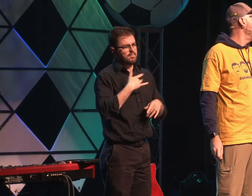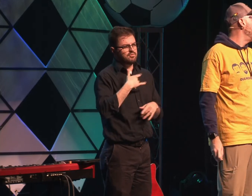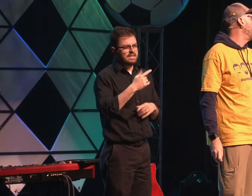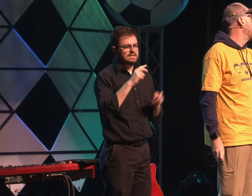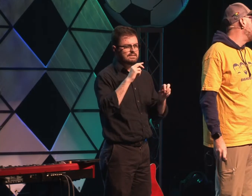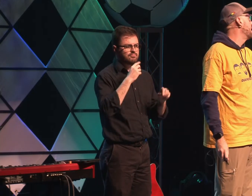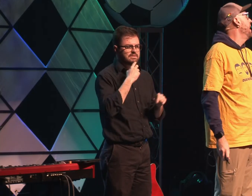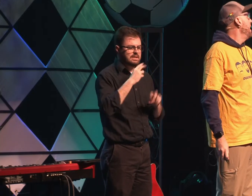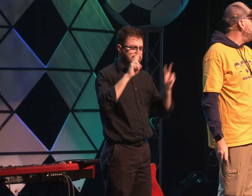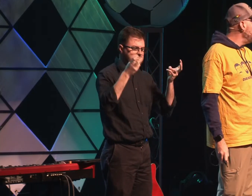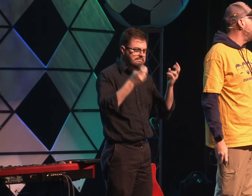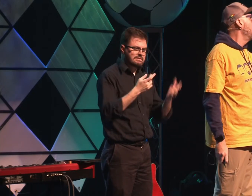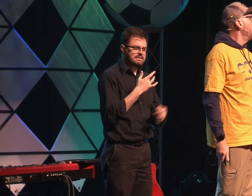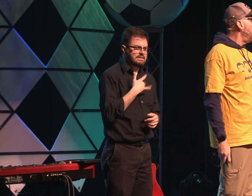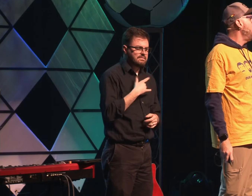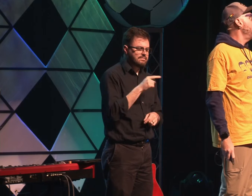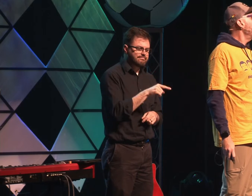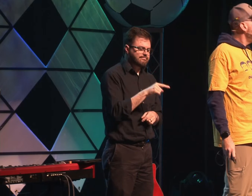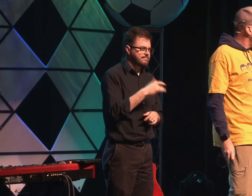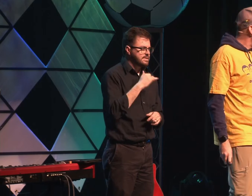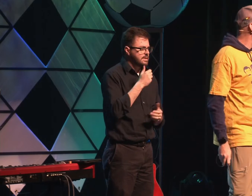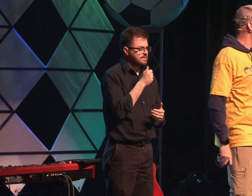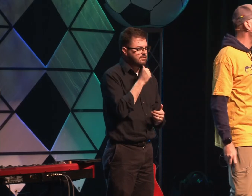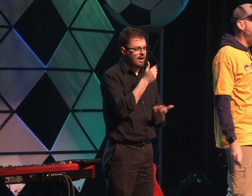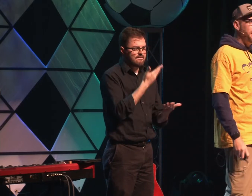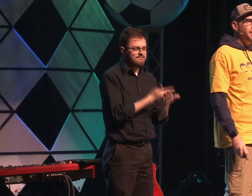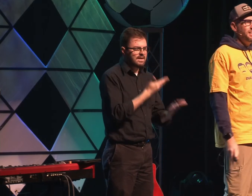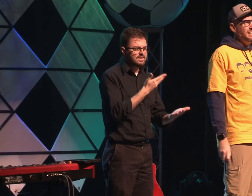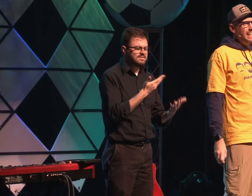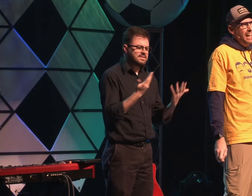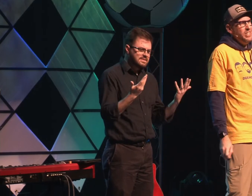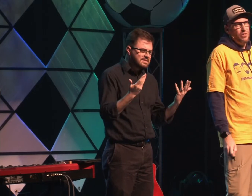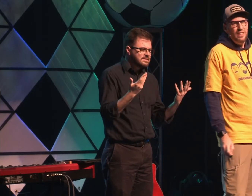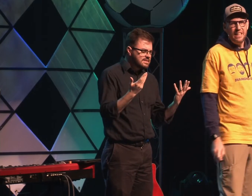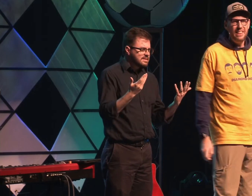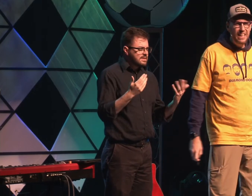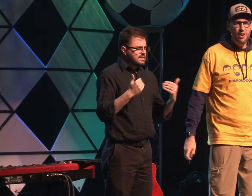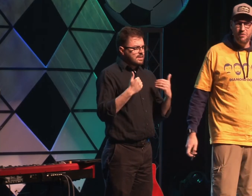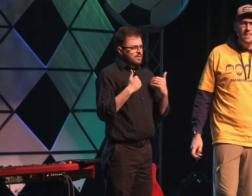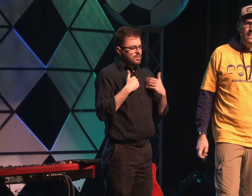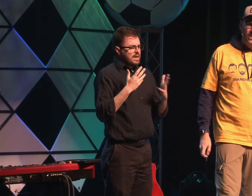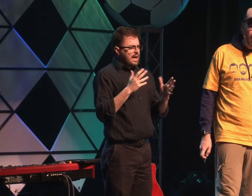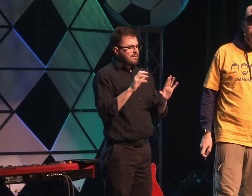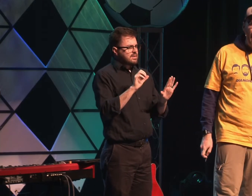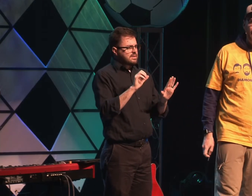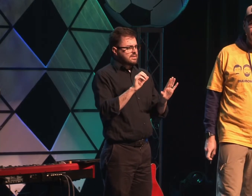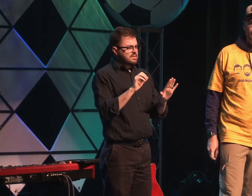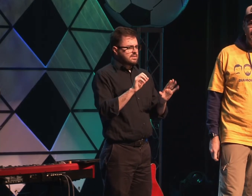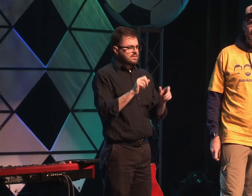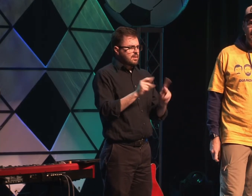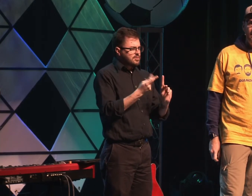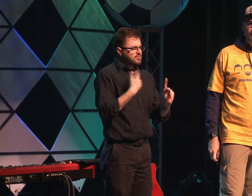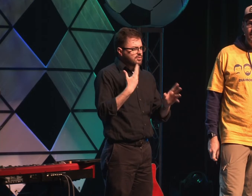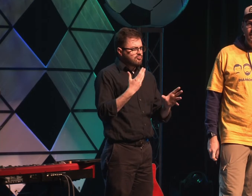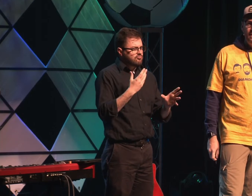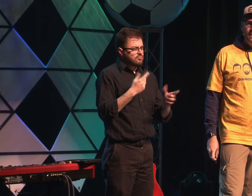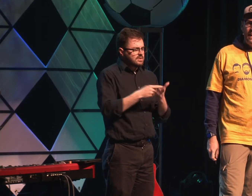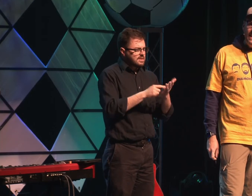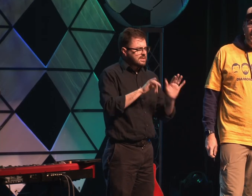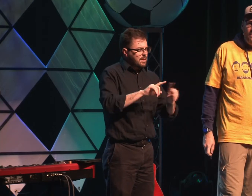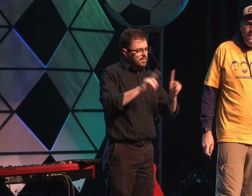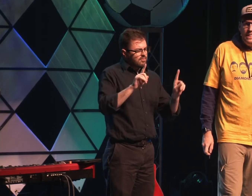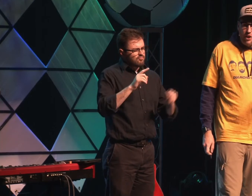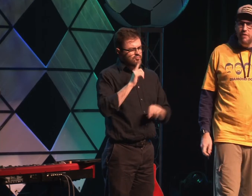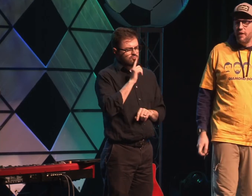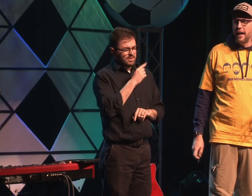lot of people are getting sick. It feels like, right? And there is a space for that, but the kind of truth is I think our feelings are facts. I